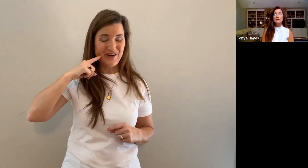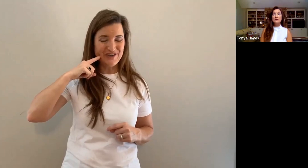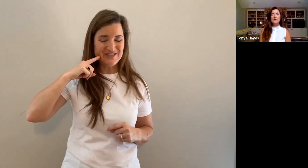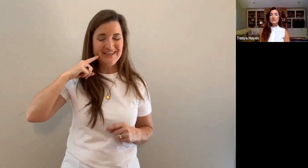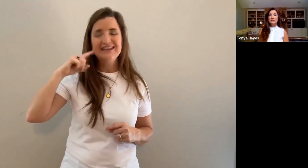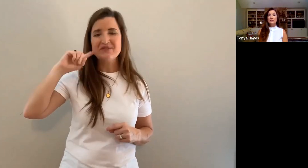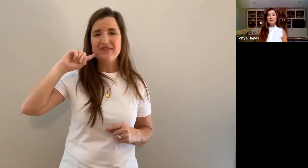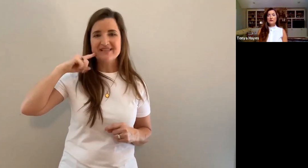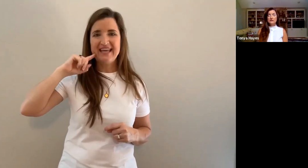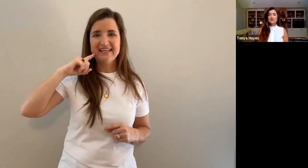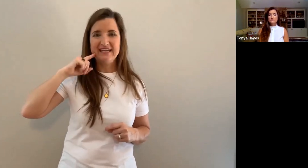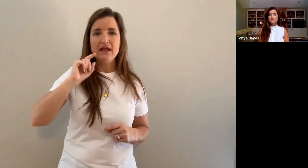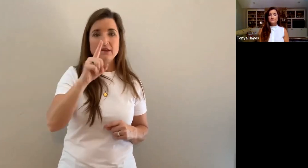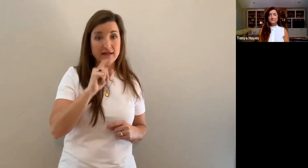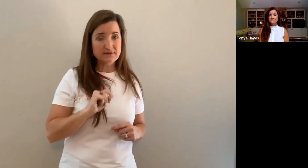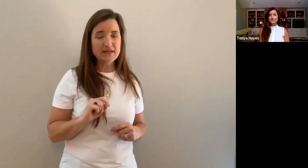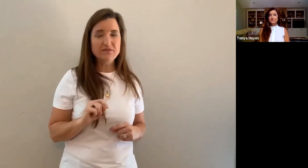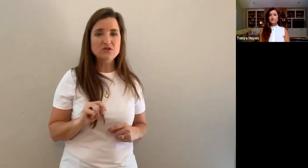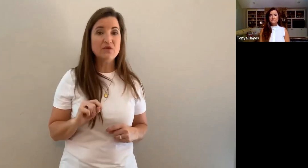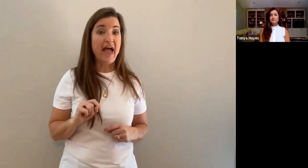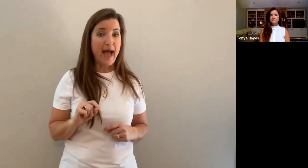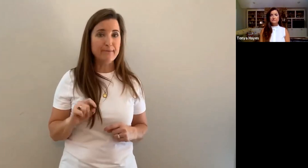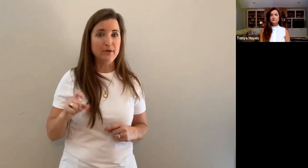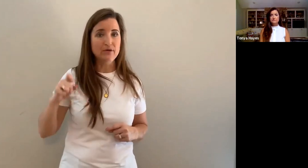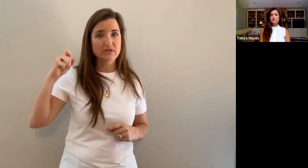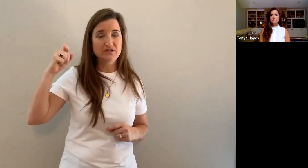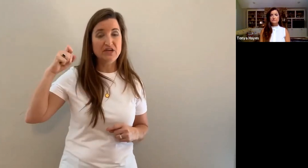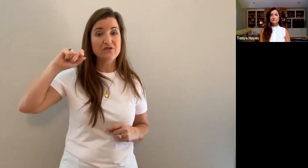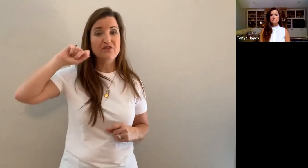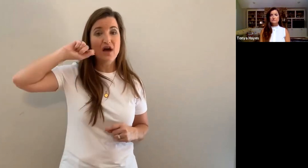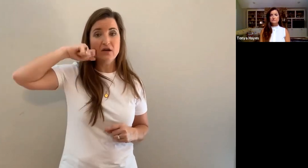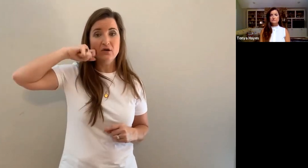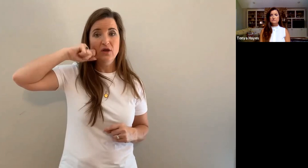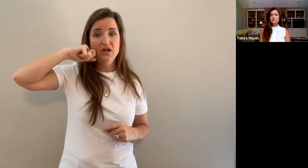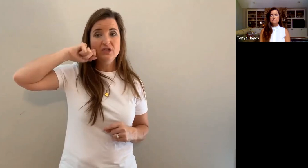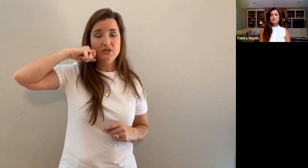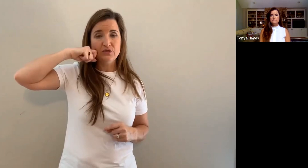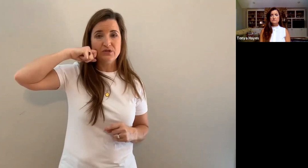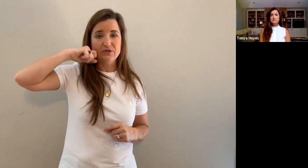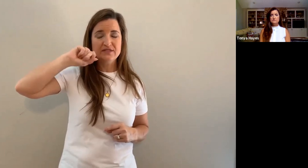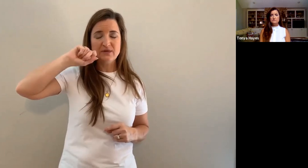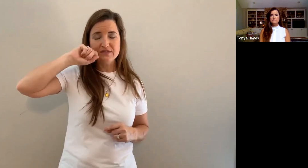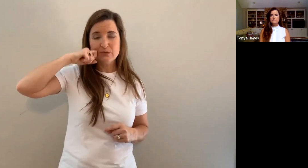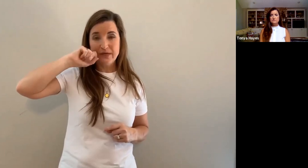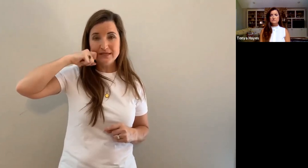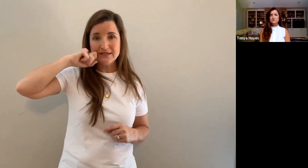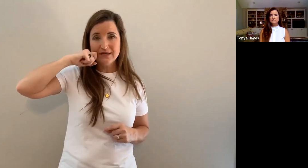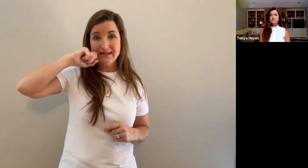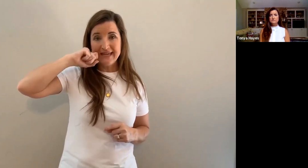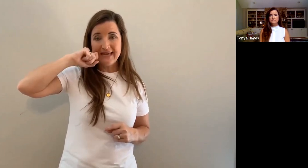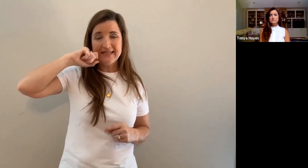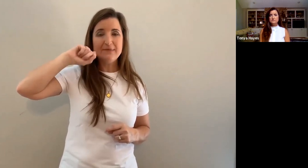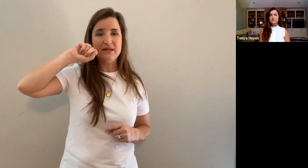candy caused. So that's candy, not to be confused with apple. You take your knuckle to your tooth. So it's